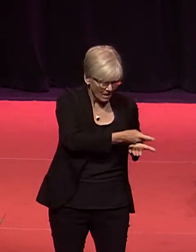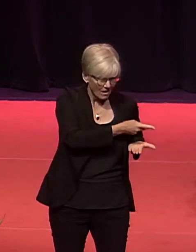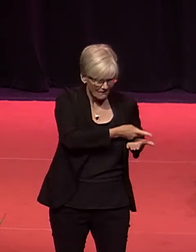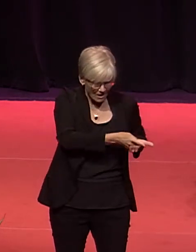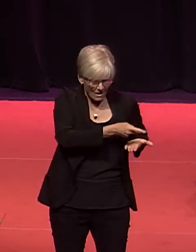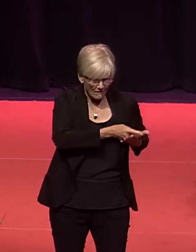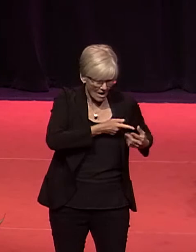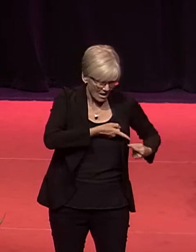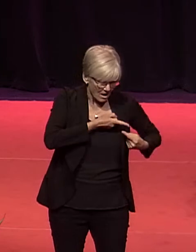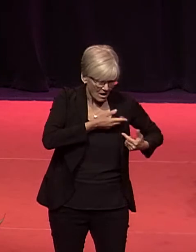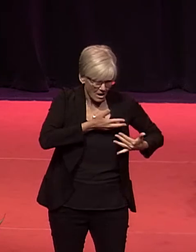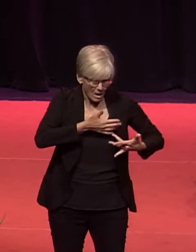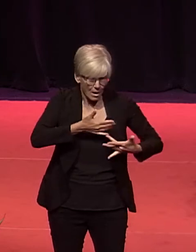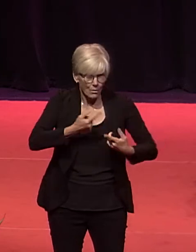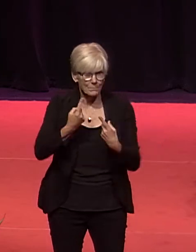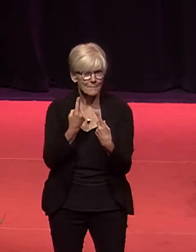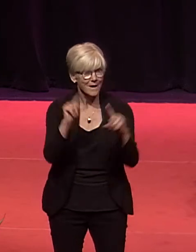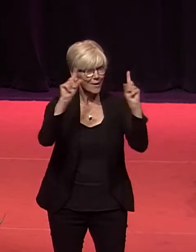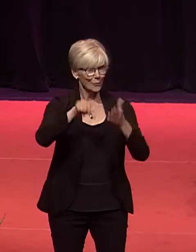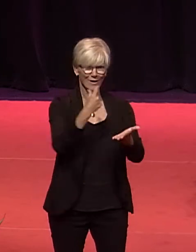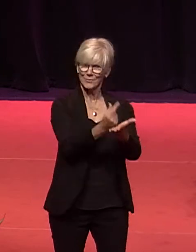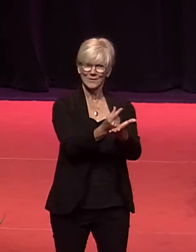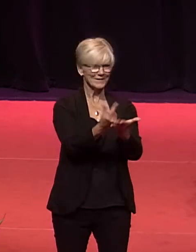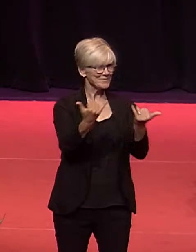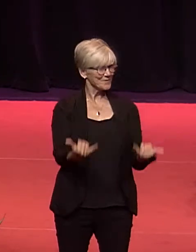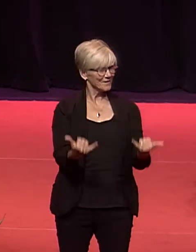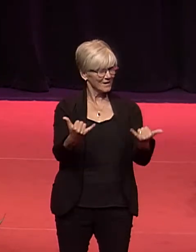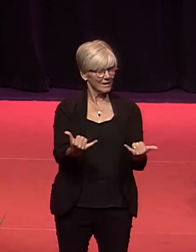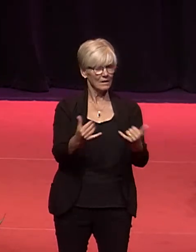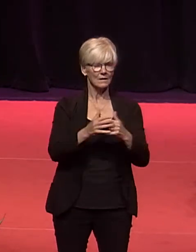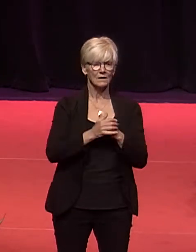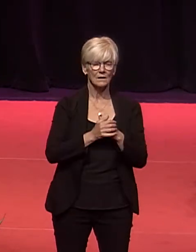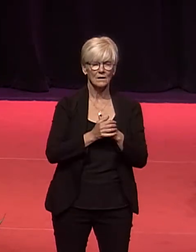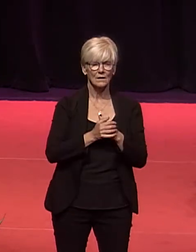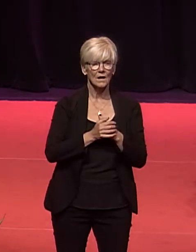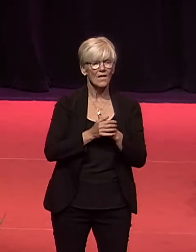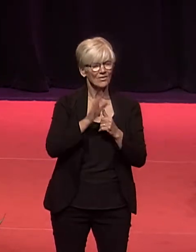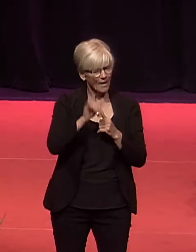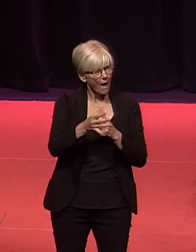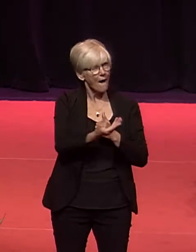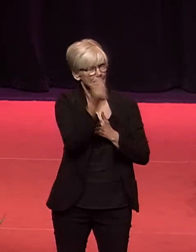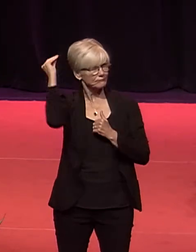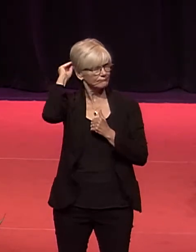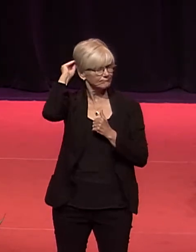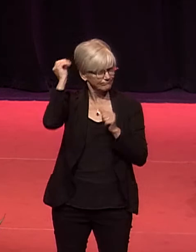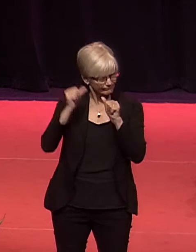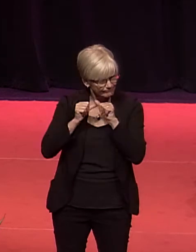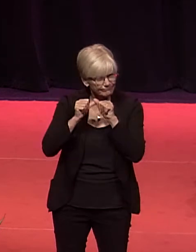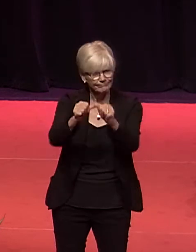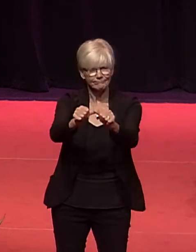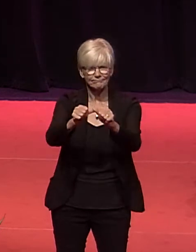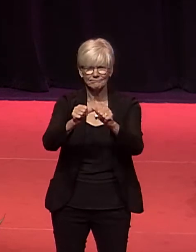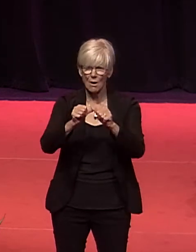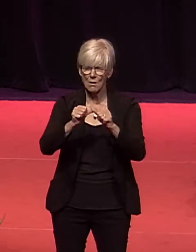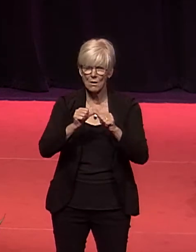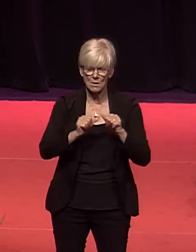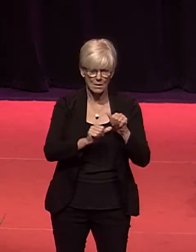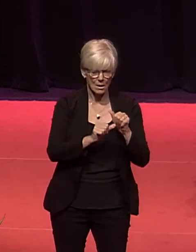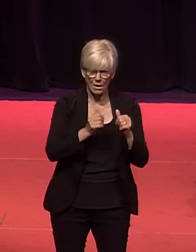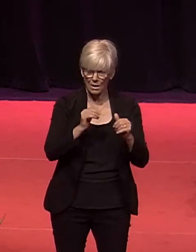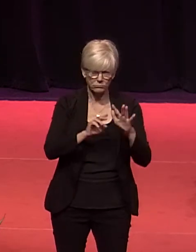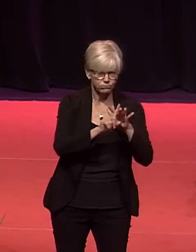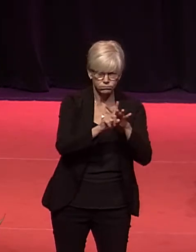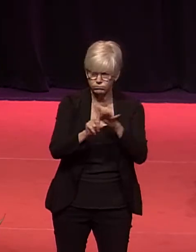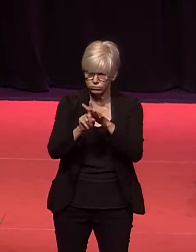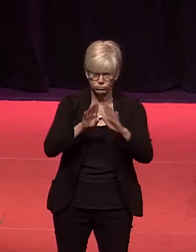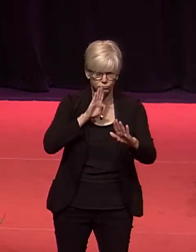to be here today for your graduation. Let that spirit be with you for the rest of your life to fight all the barriers you face